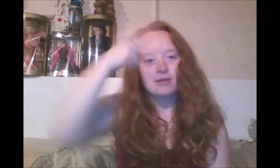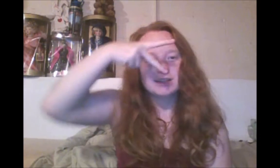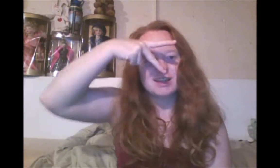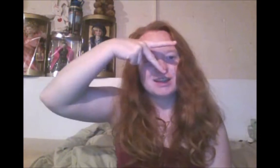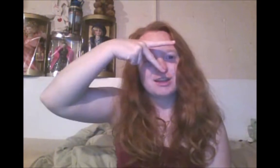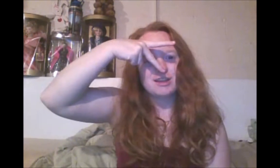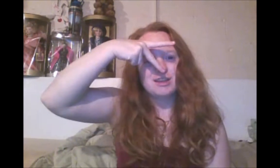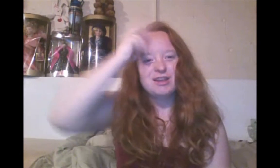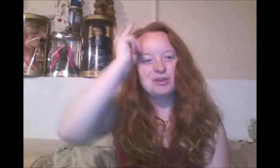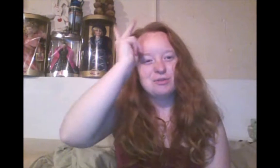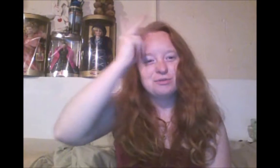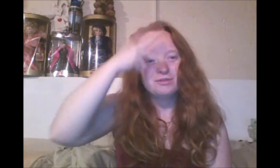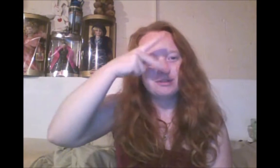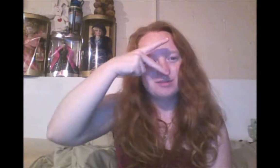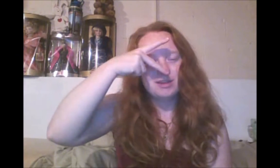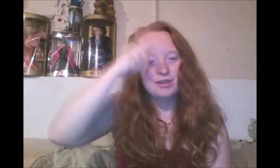like U, or P-U.